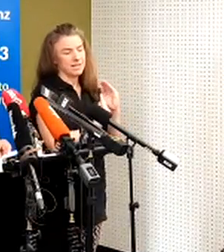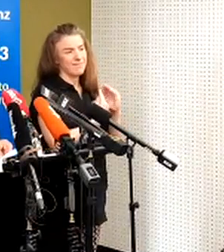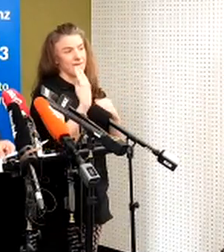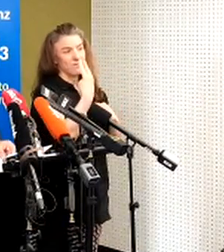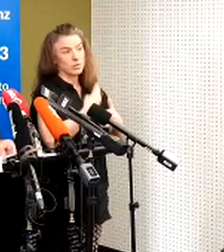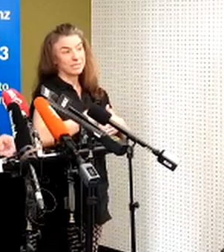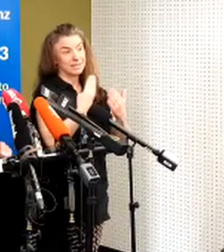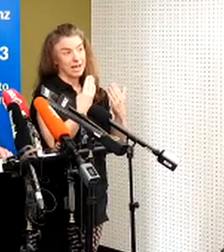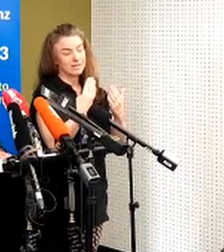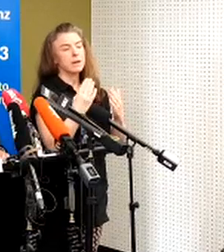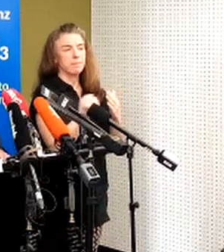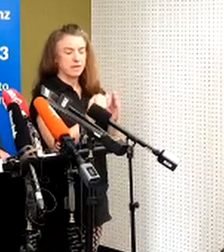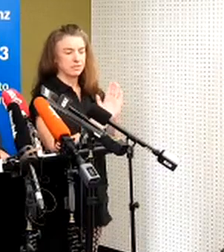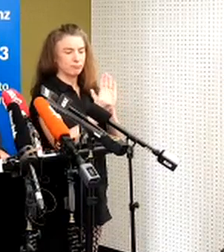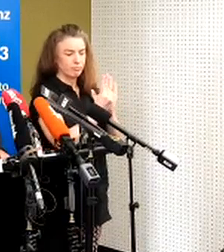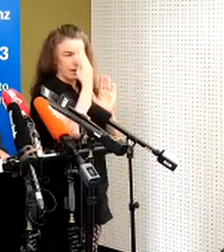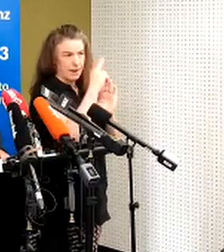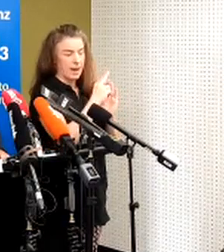and register with Healthline.